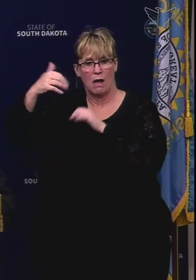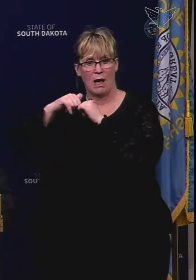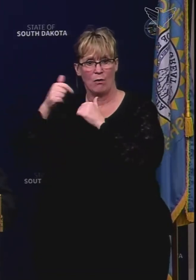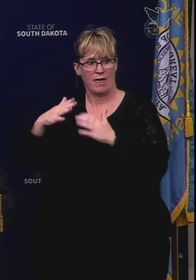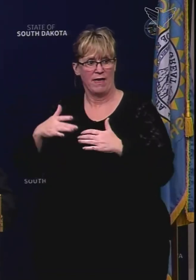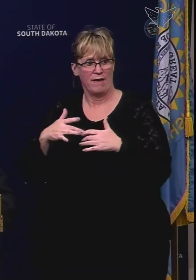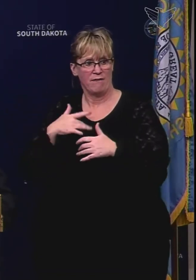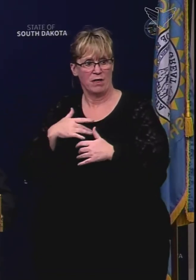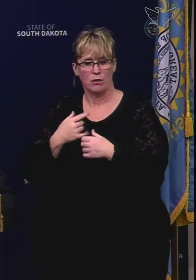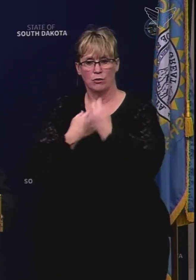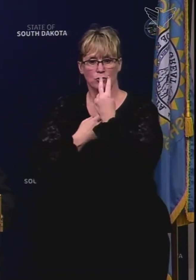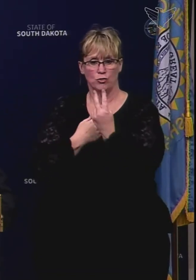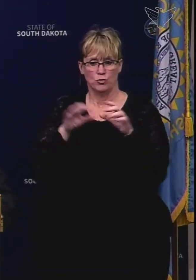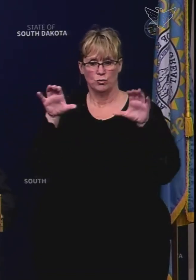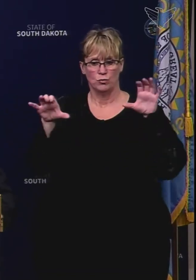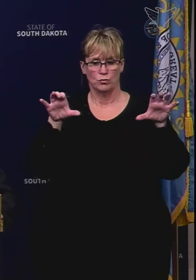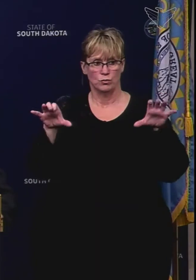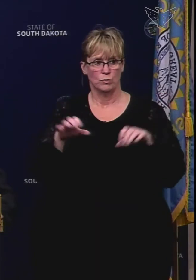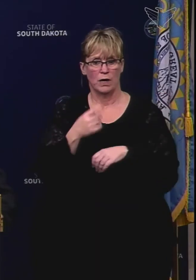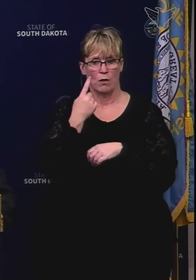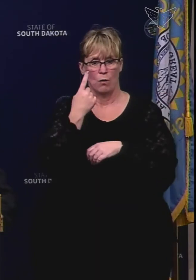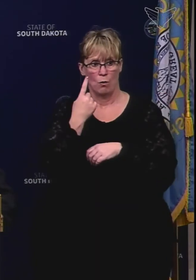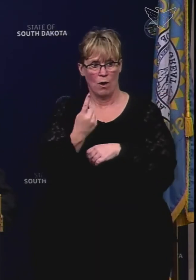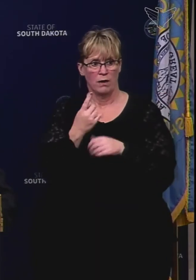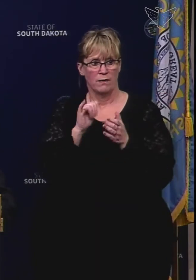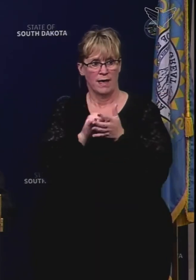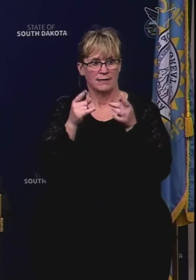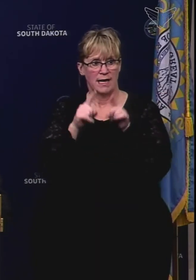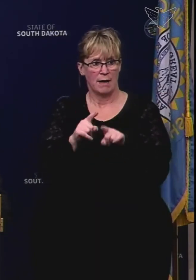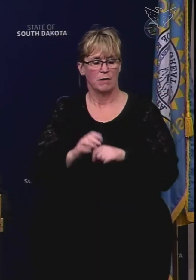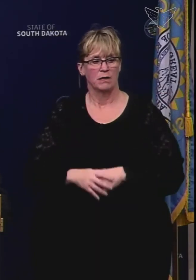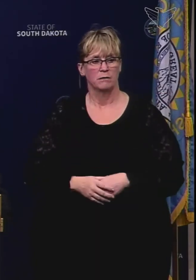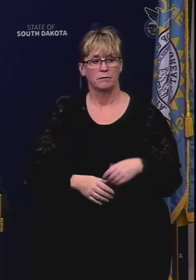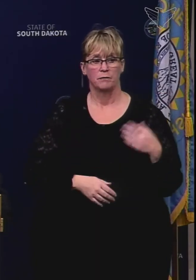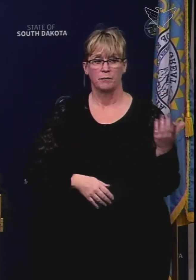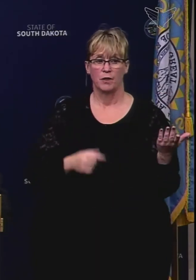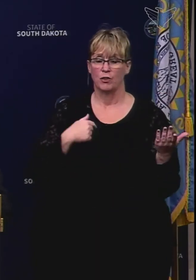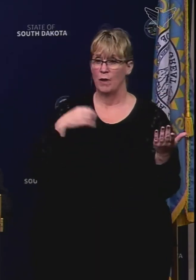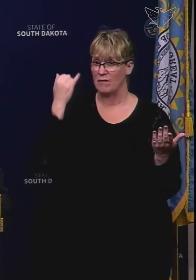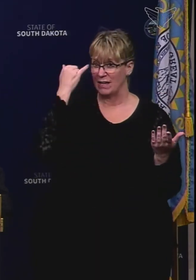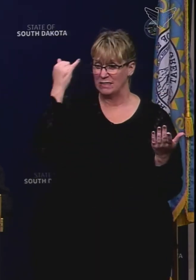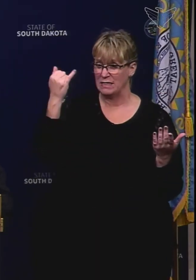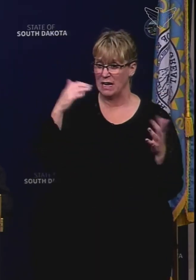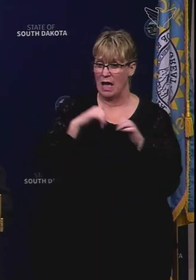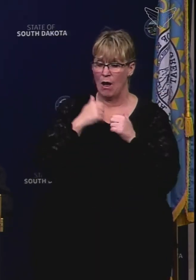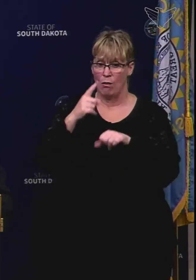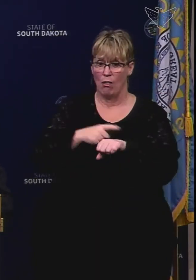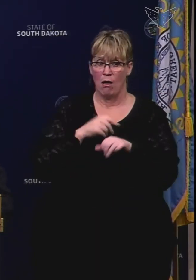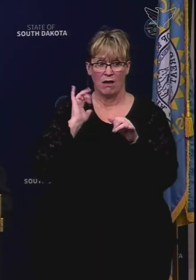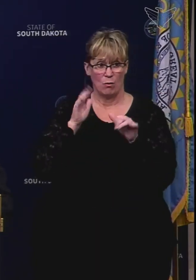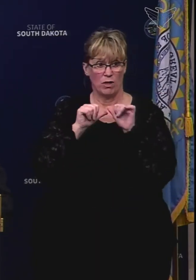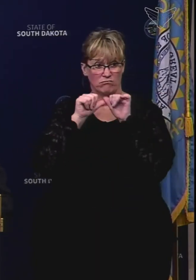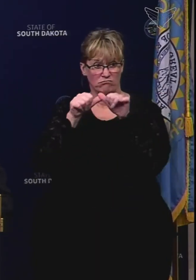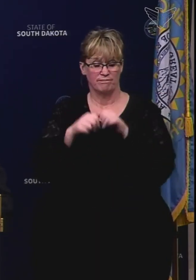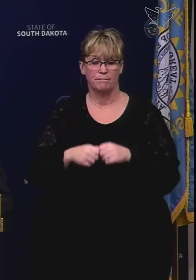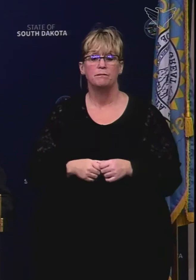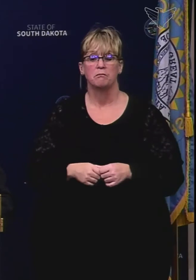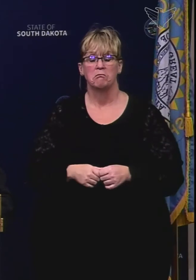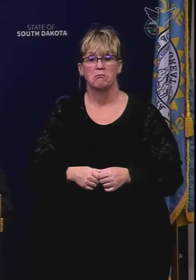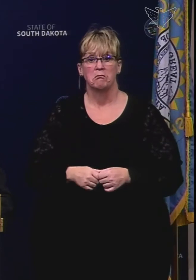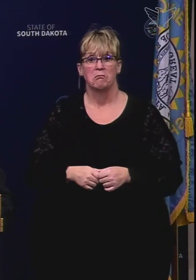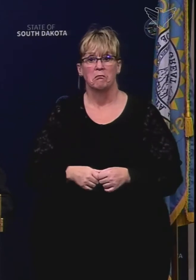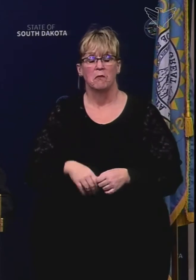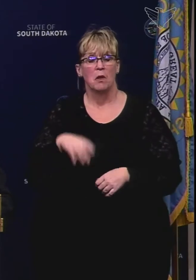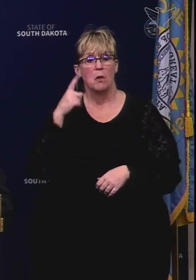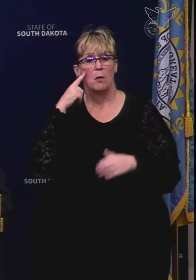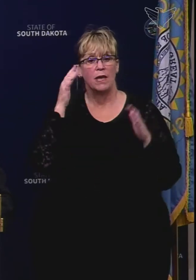So two registries and one clinical trial are underway. Do you have any idea how long this would take? Sure. So we expect to have